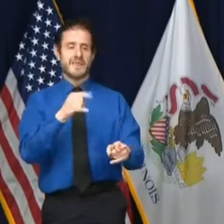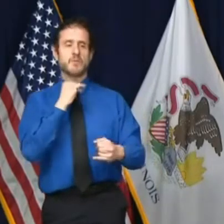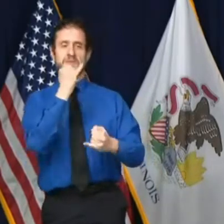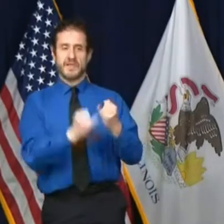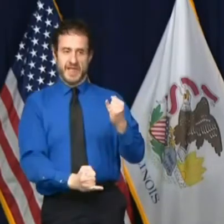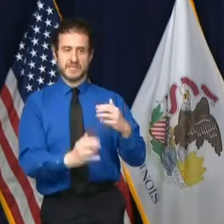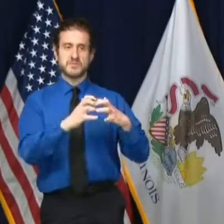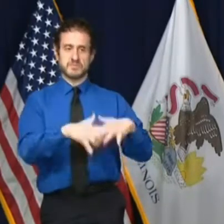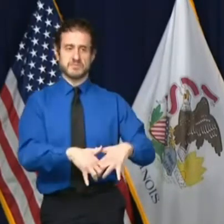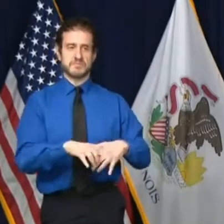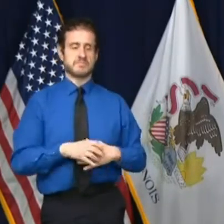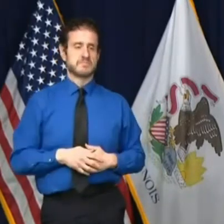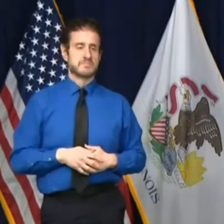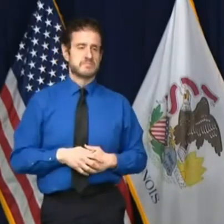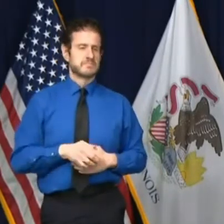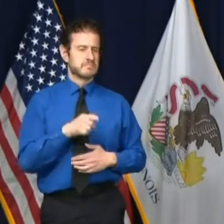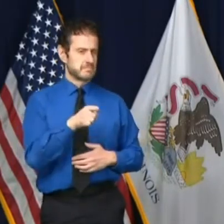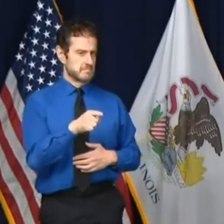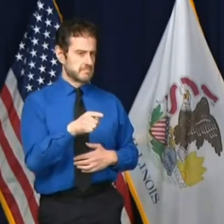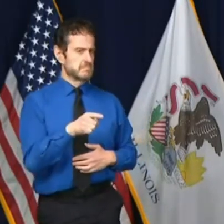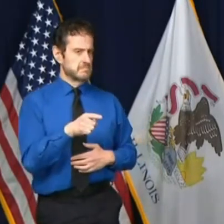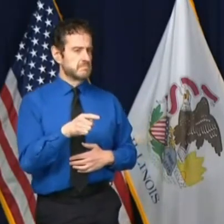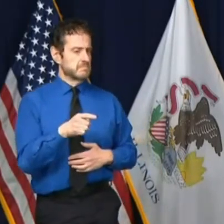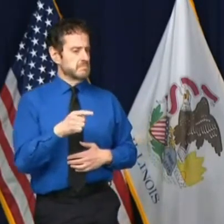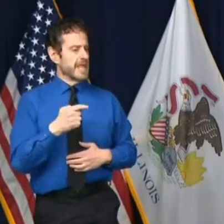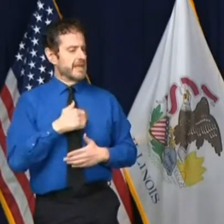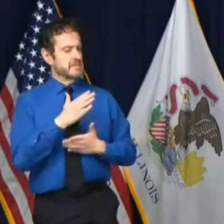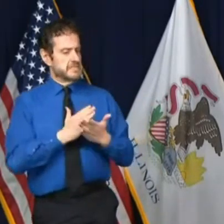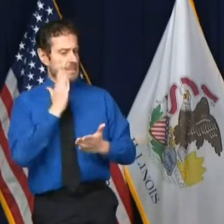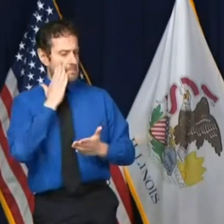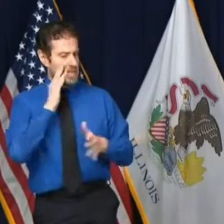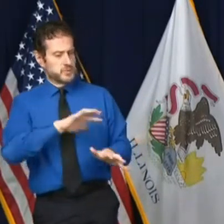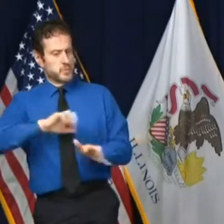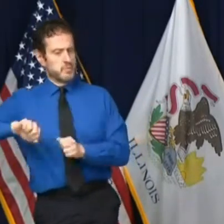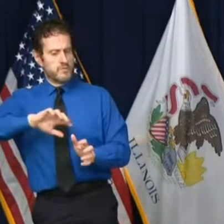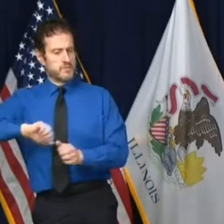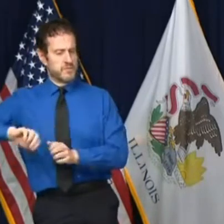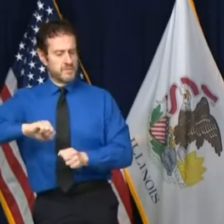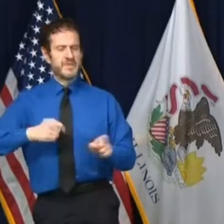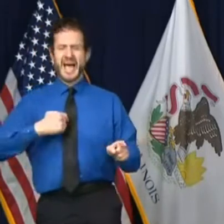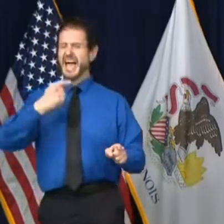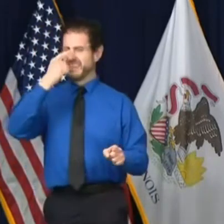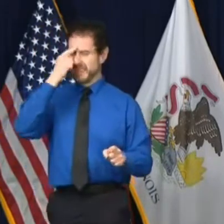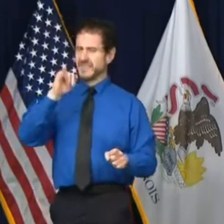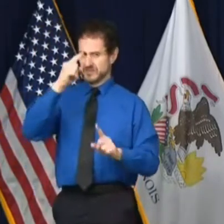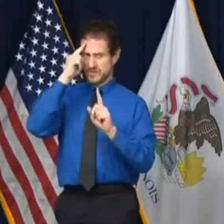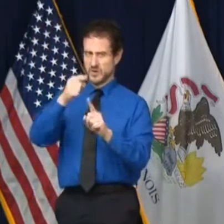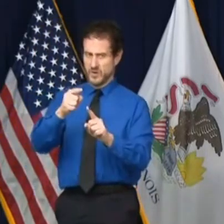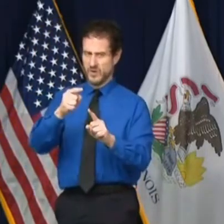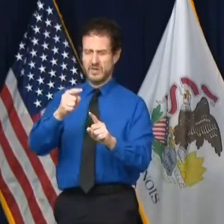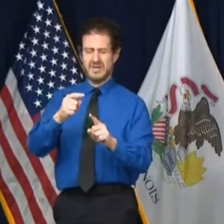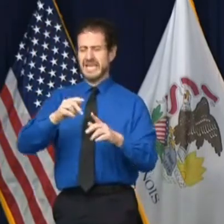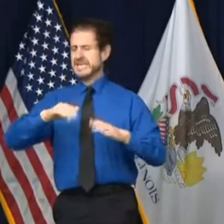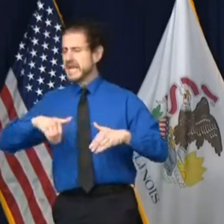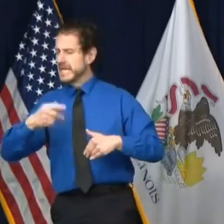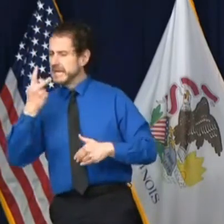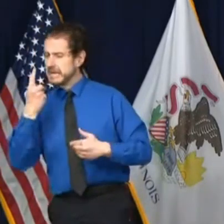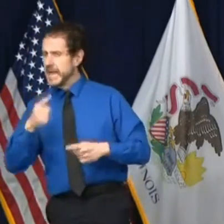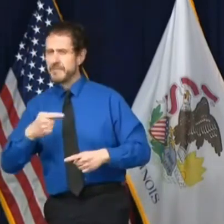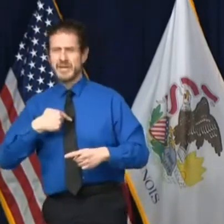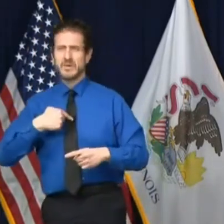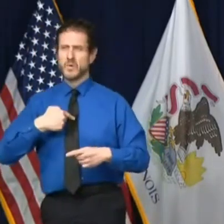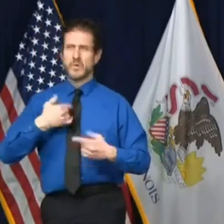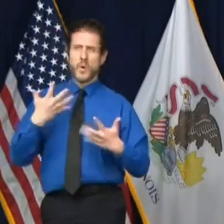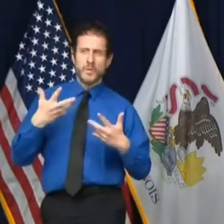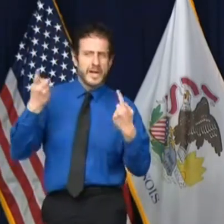down. But has there actually been physical removal of I some of the believe beds? so. I know that's the intention, and I haven't seen pictures or